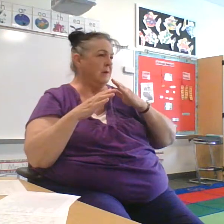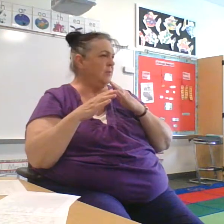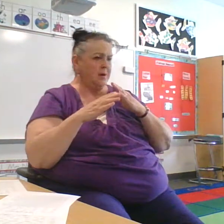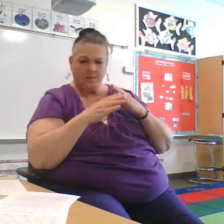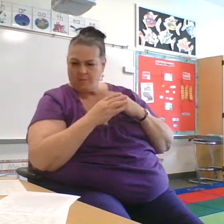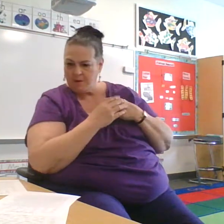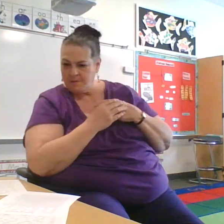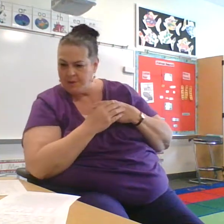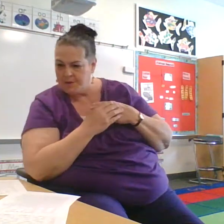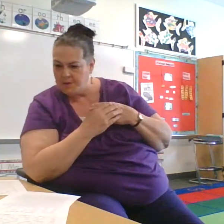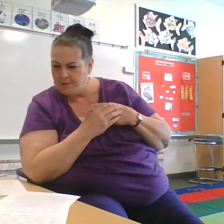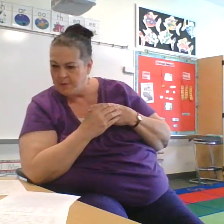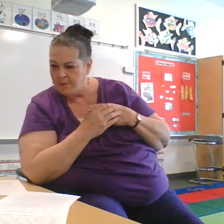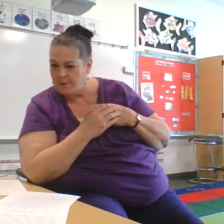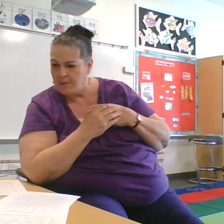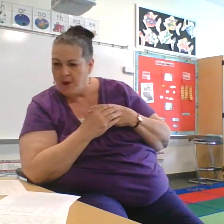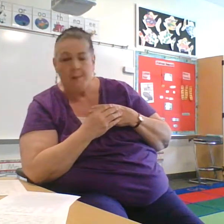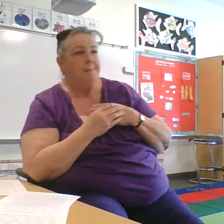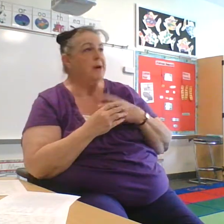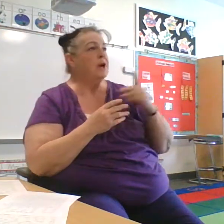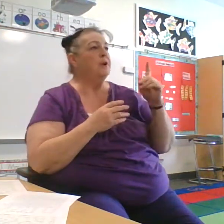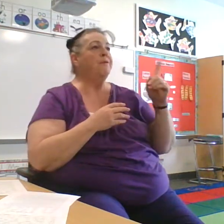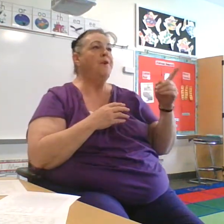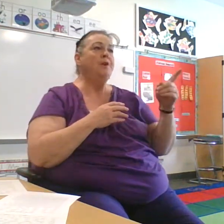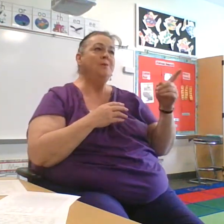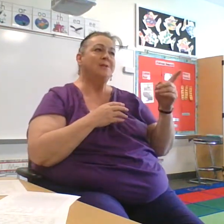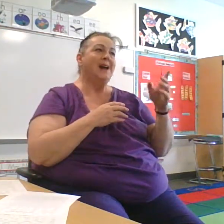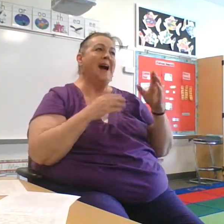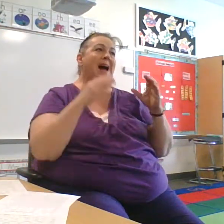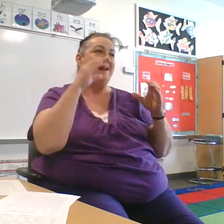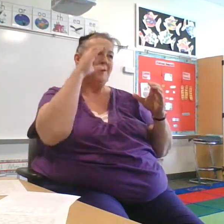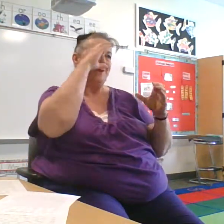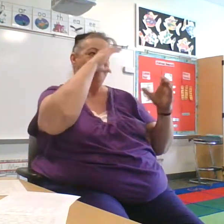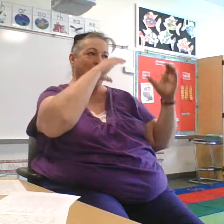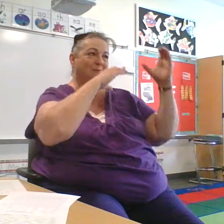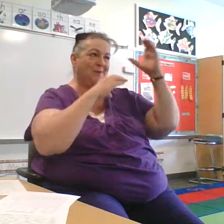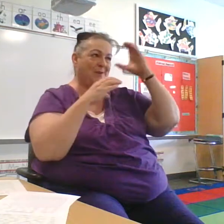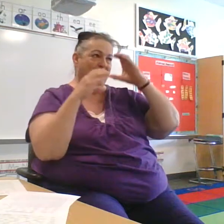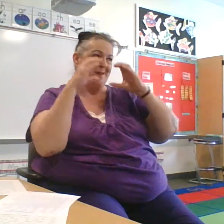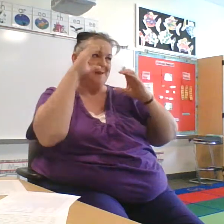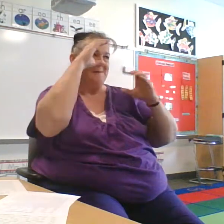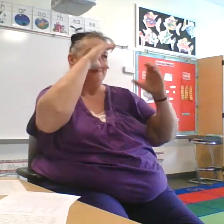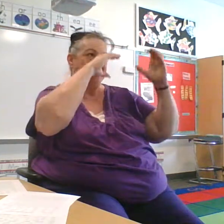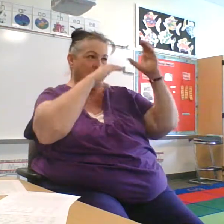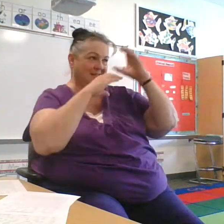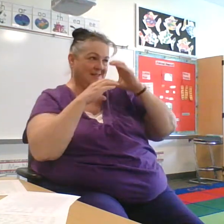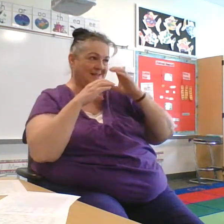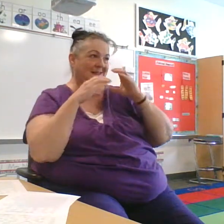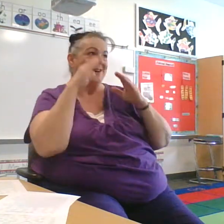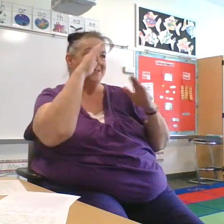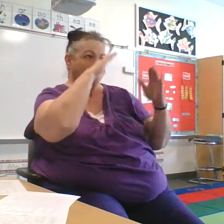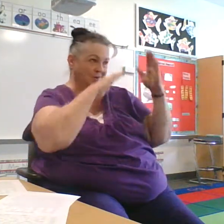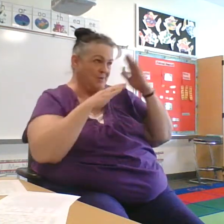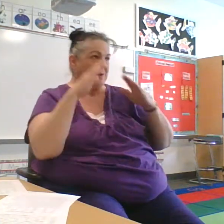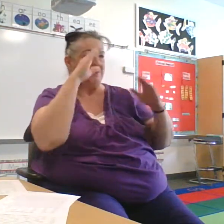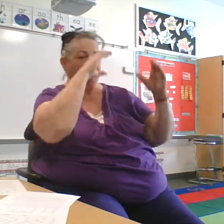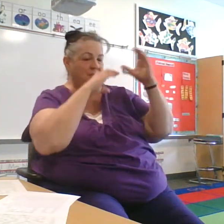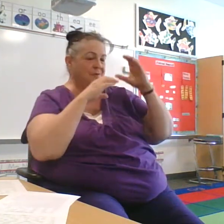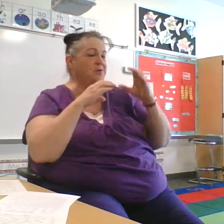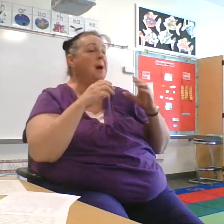what other word did we do? Confusion. But confuse, I learned in Florida this, because you trouble, you're confused.